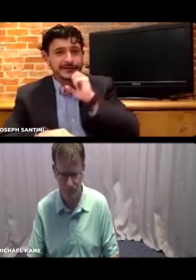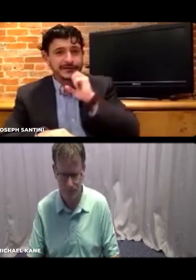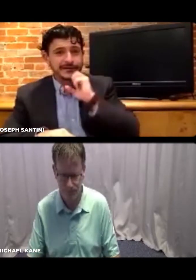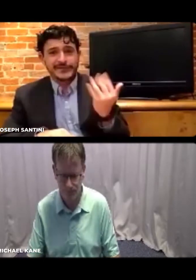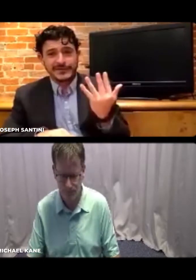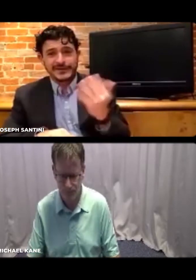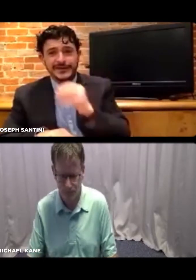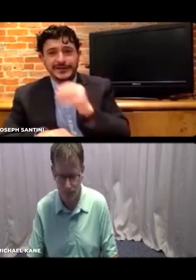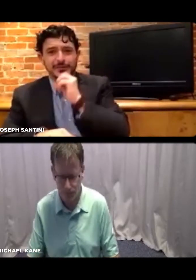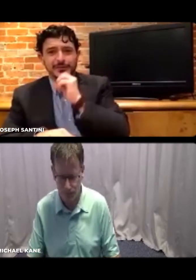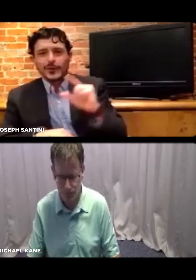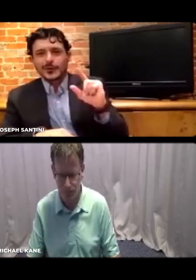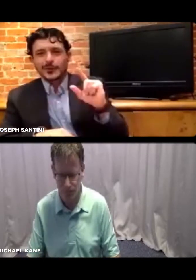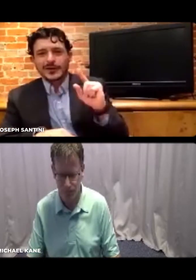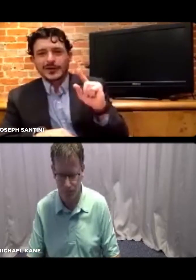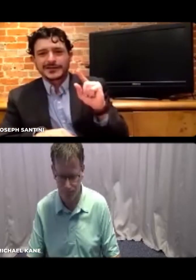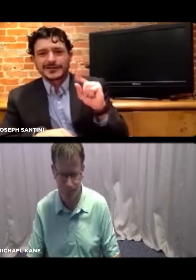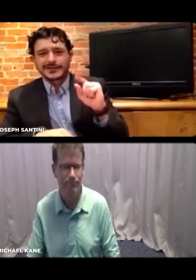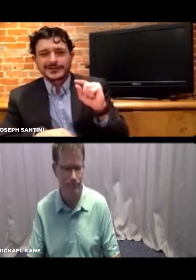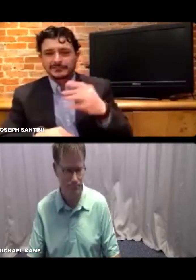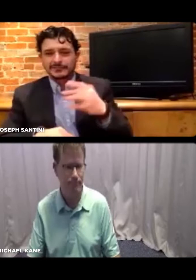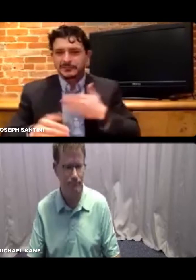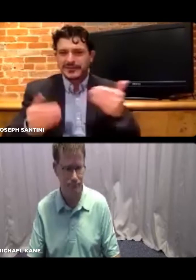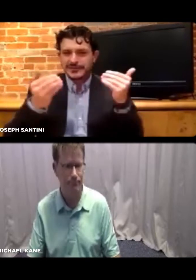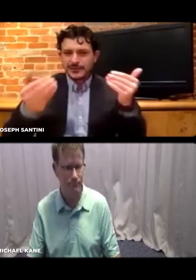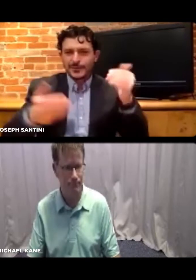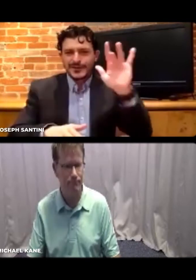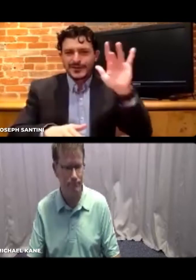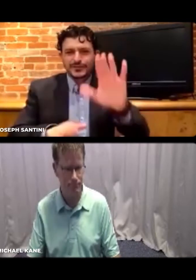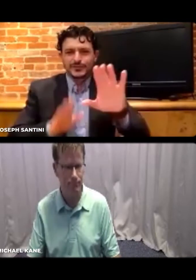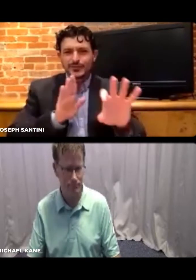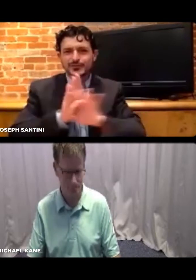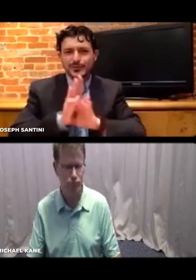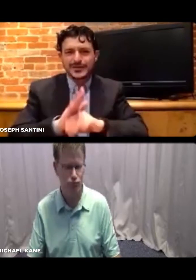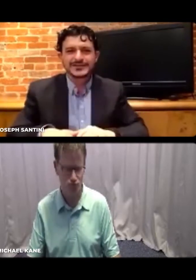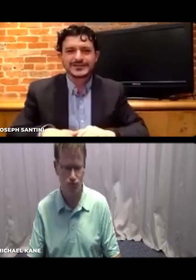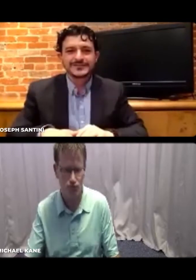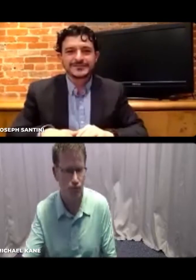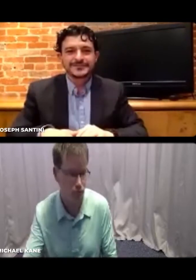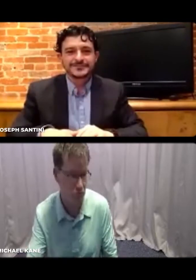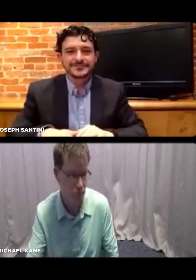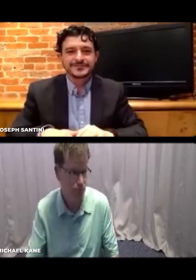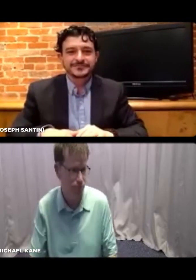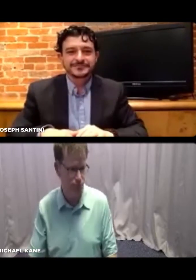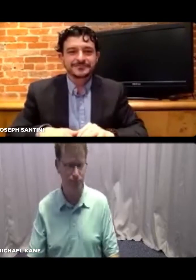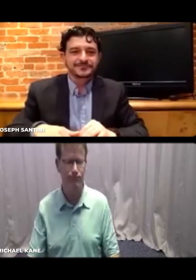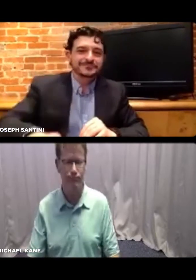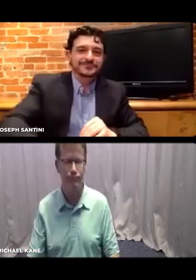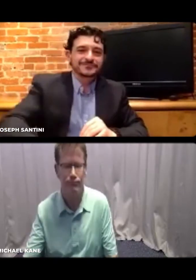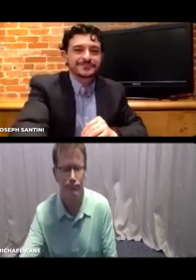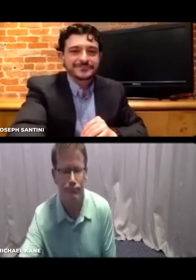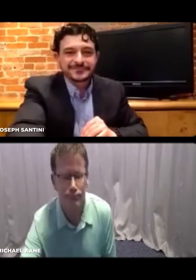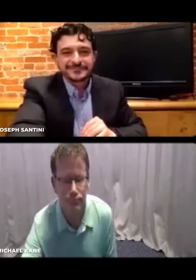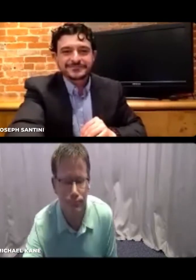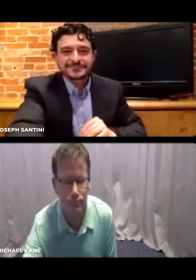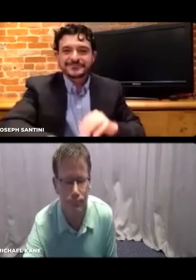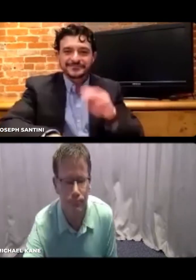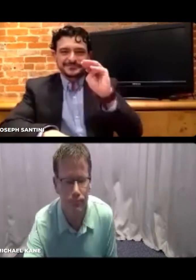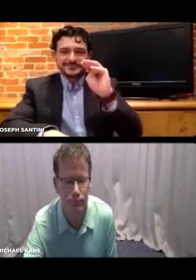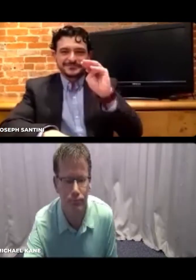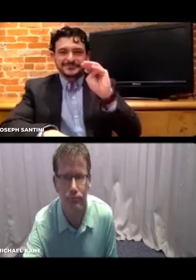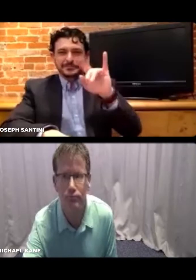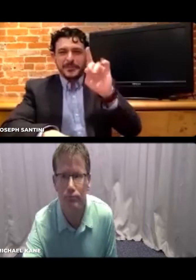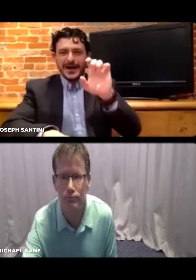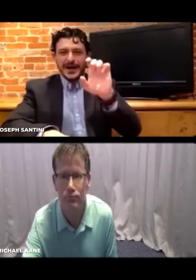deaf youth? 5, 10, 15, 20 years old? Question box should populate on